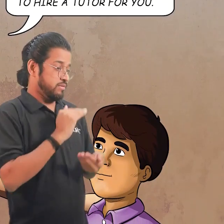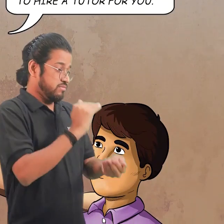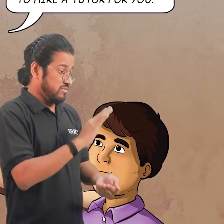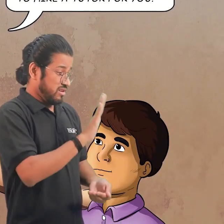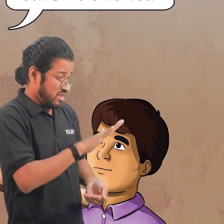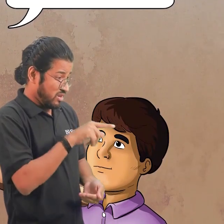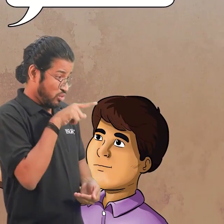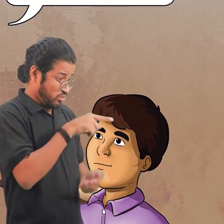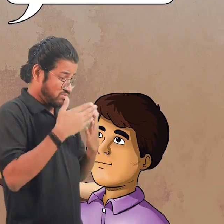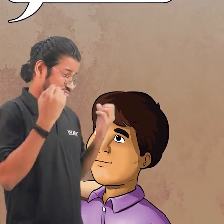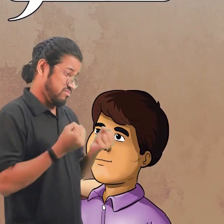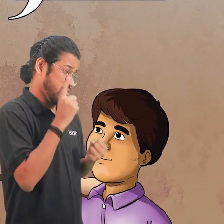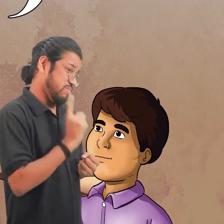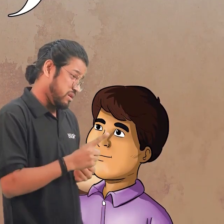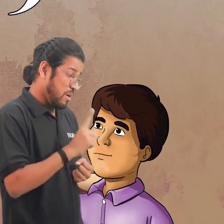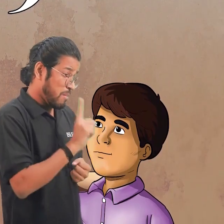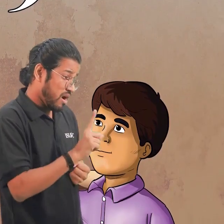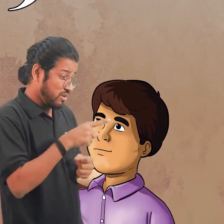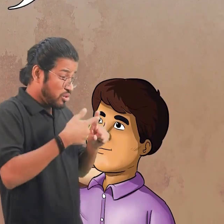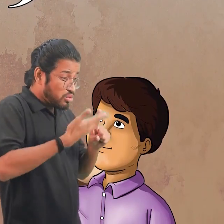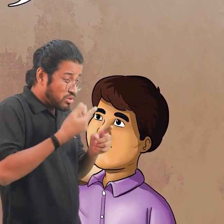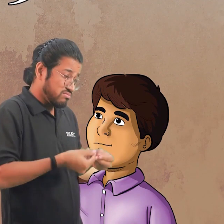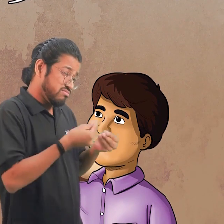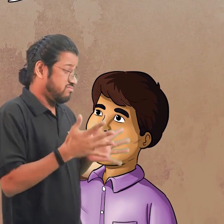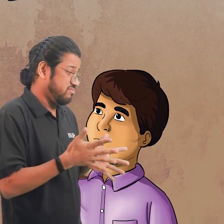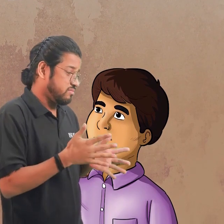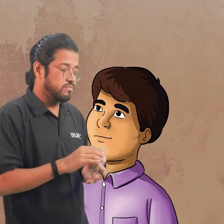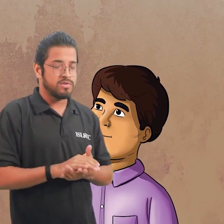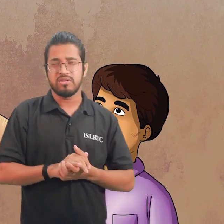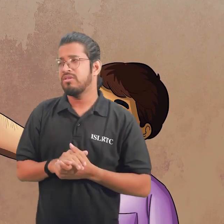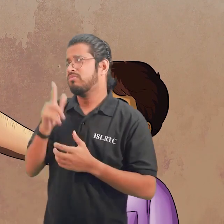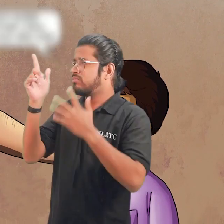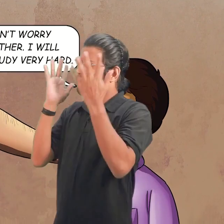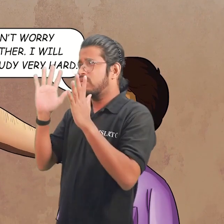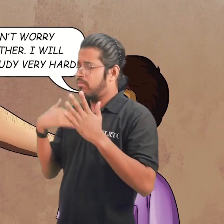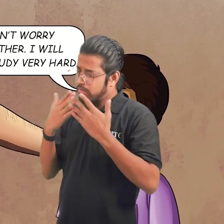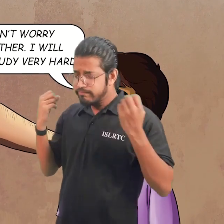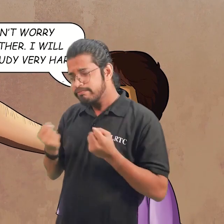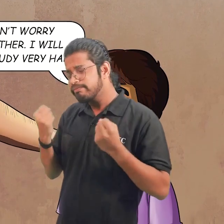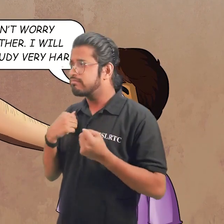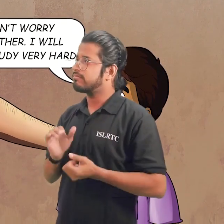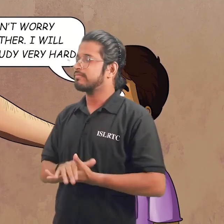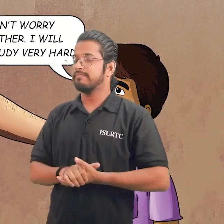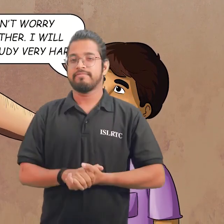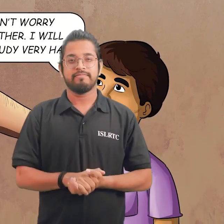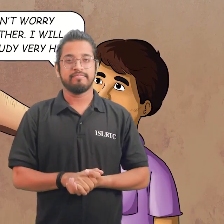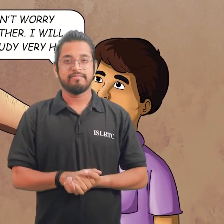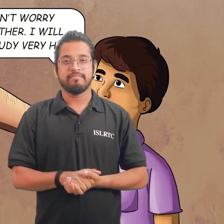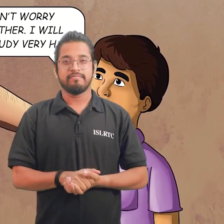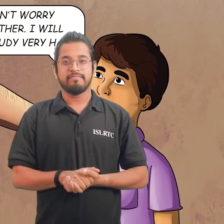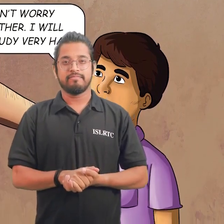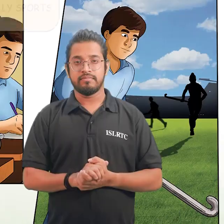Son, you must study hard, but I don't have money to hire a tutor for you. Don't worry, father. I will study very